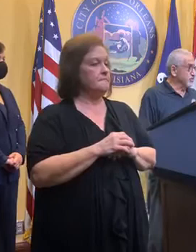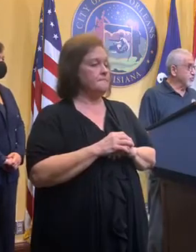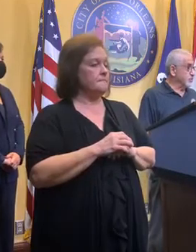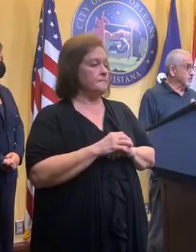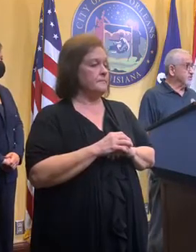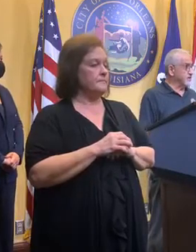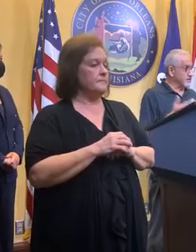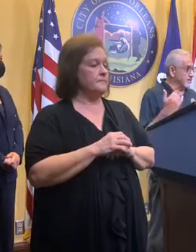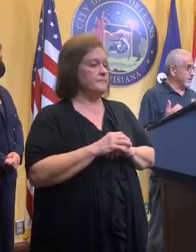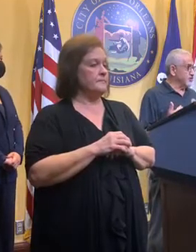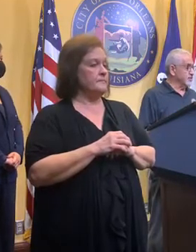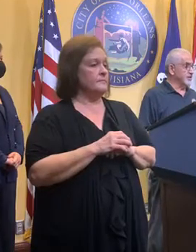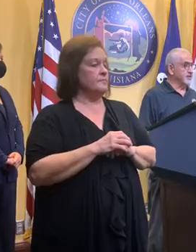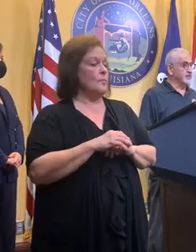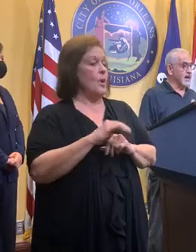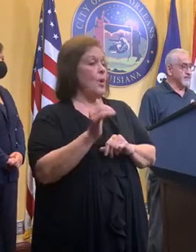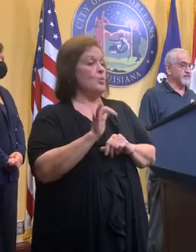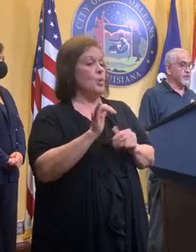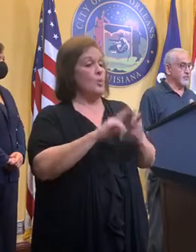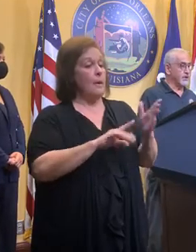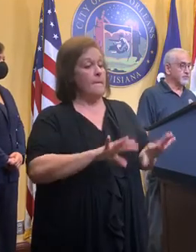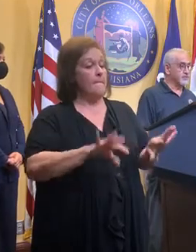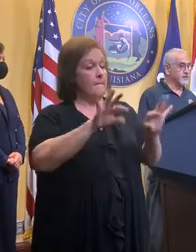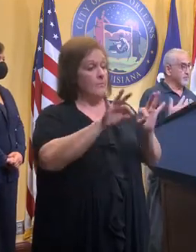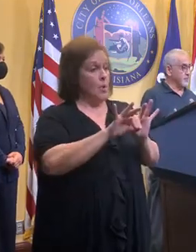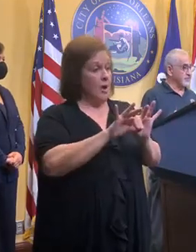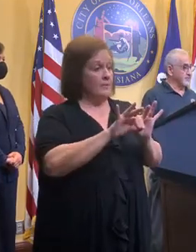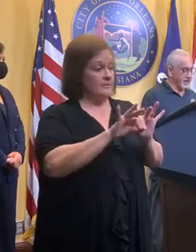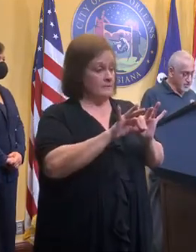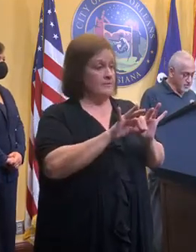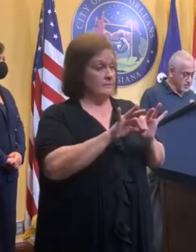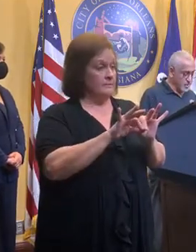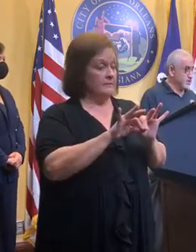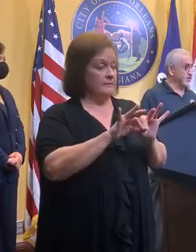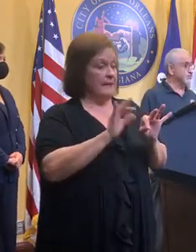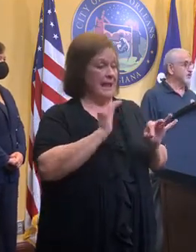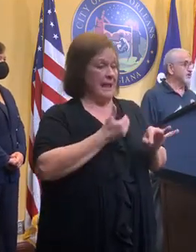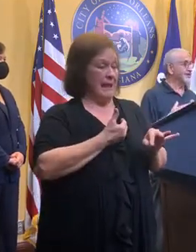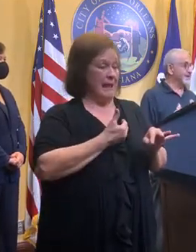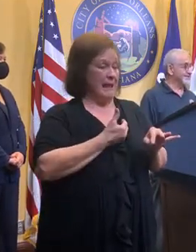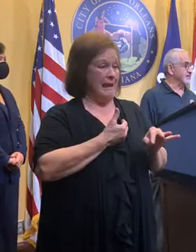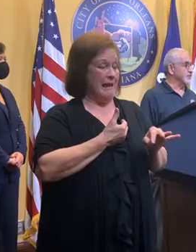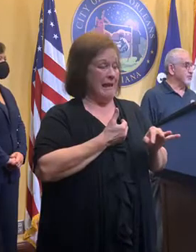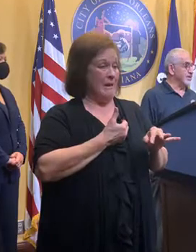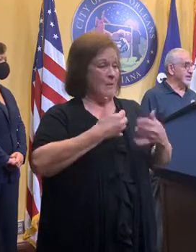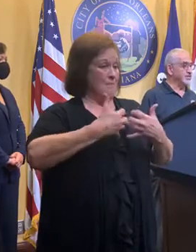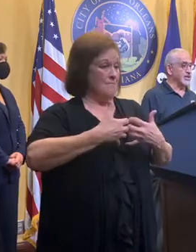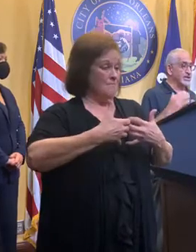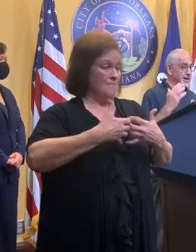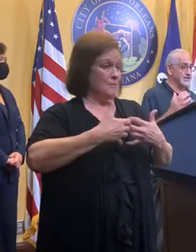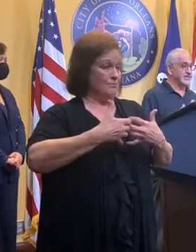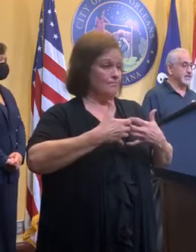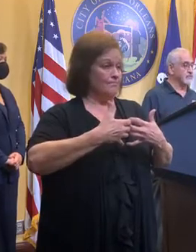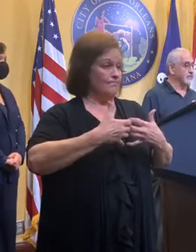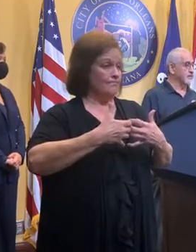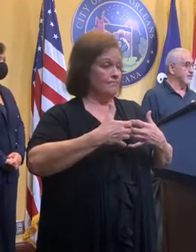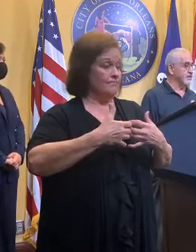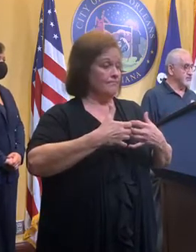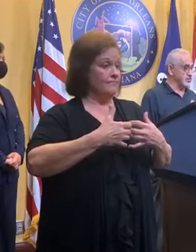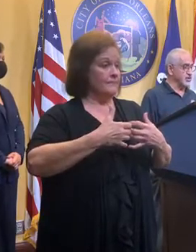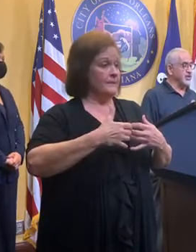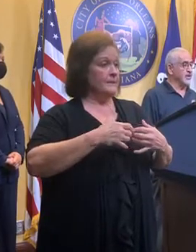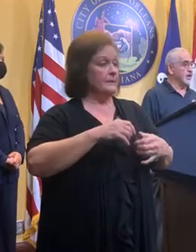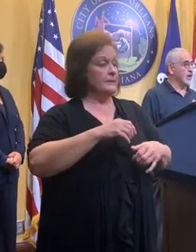What's also important, because I mentioned that half of our pumps are operated by Entergy, we're in constant communication at the highest level